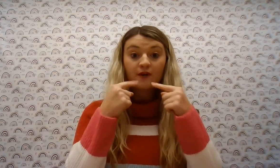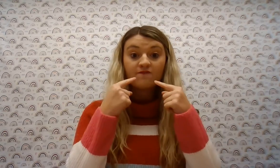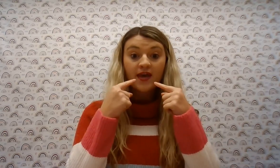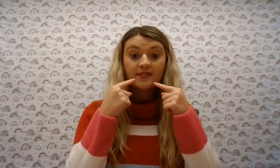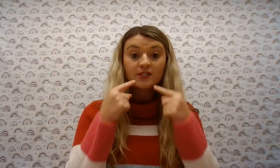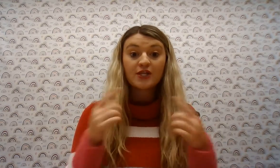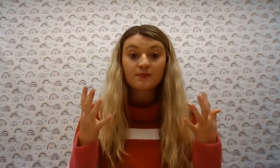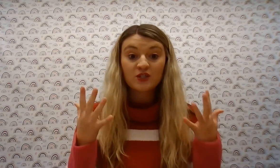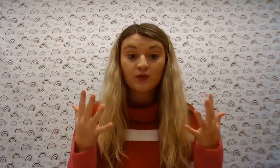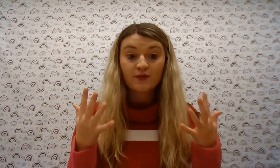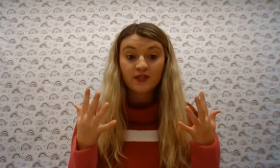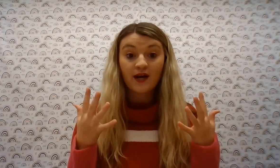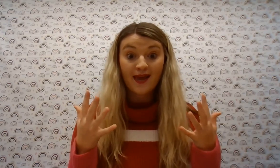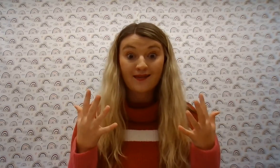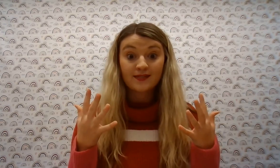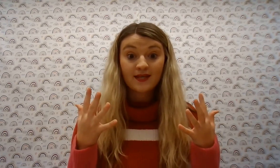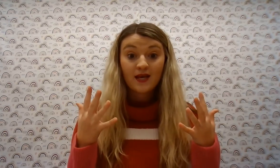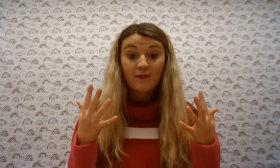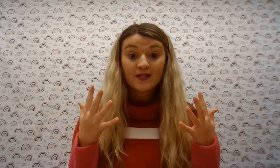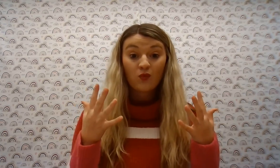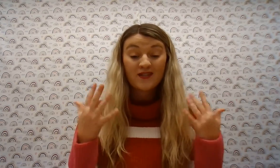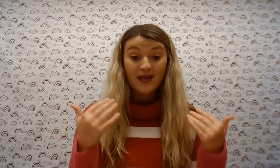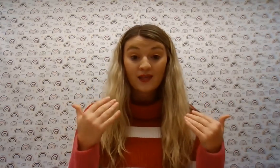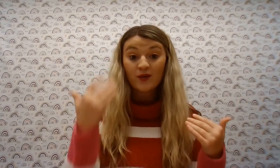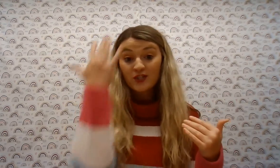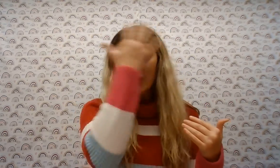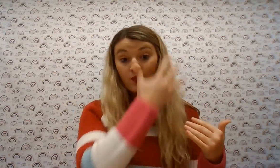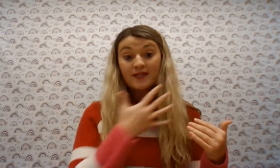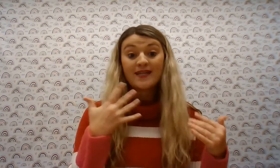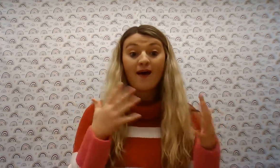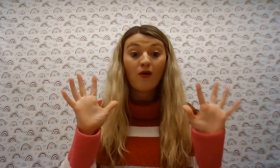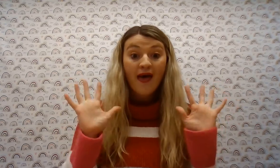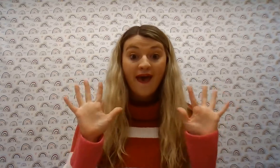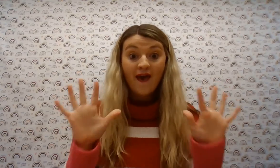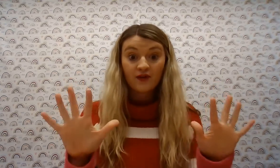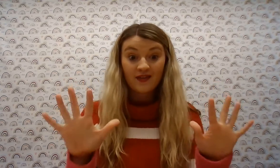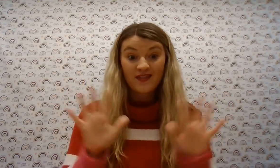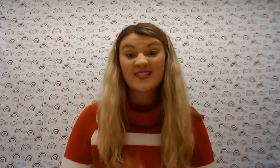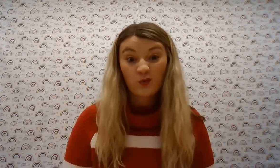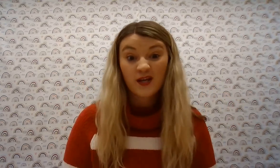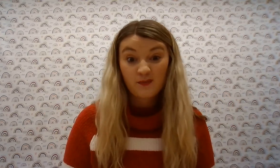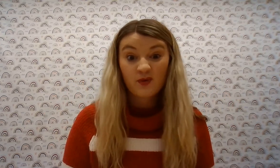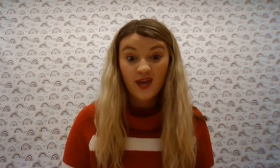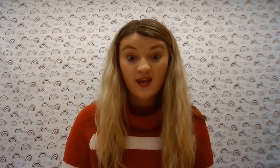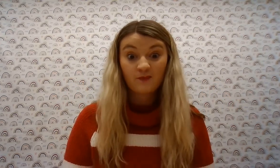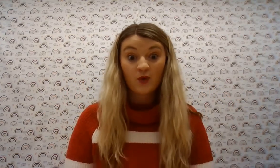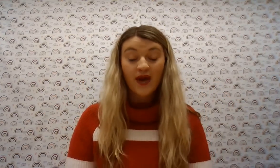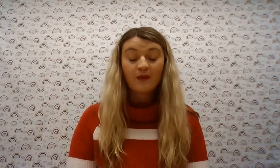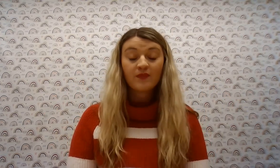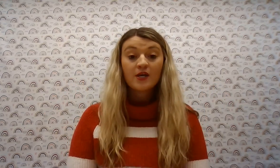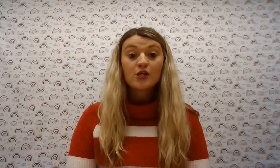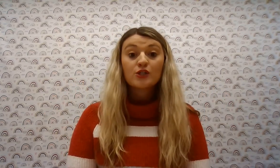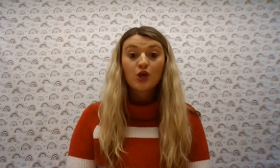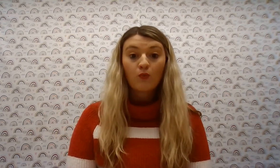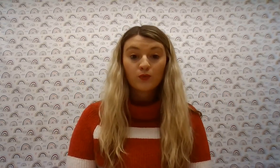our face just as much as we're using our hands because sign language, you can tell everything and that's how we're communicating. Okay, so you're